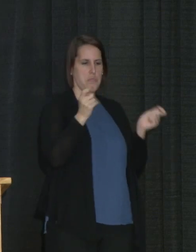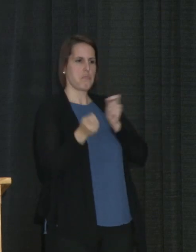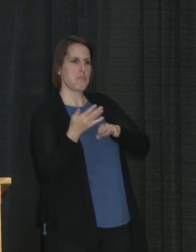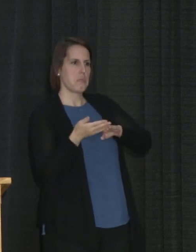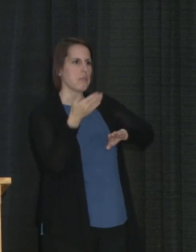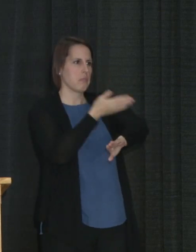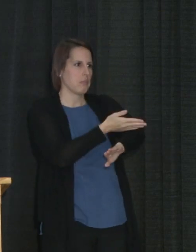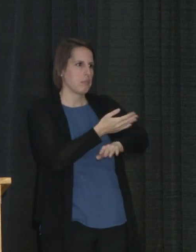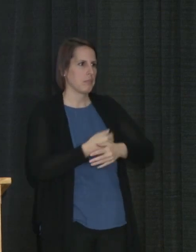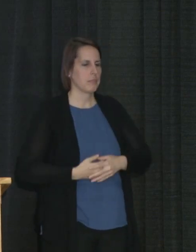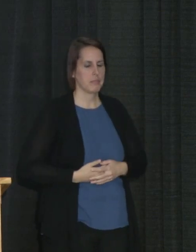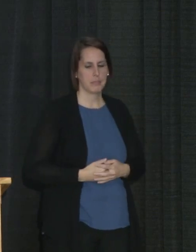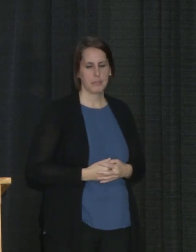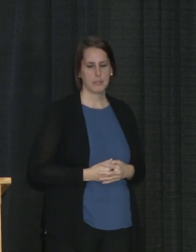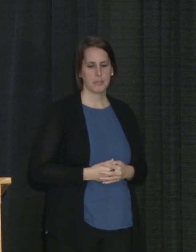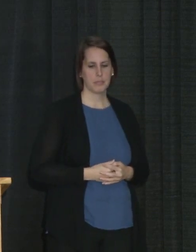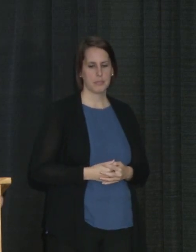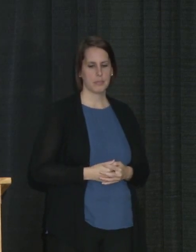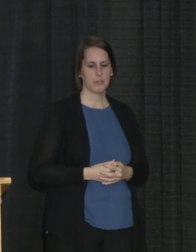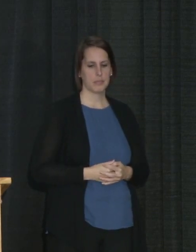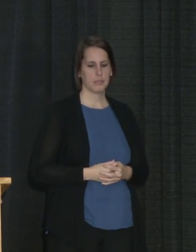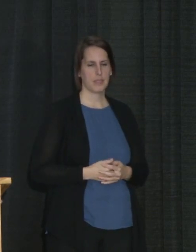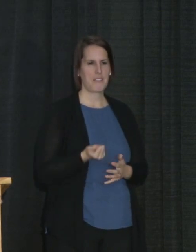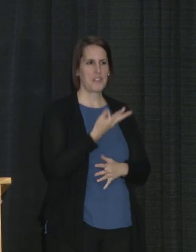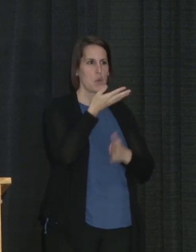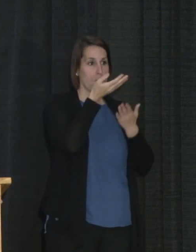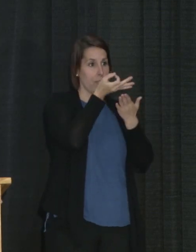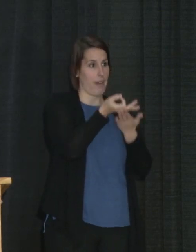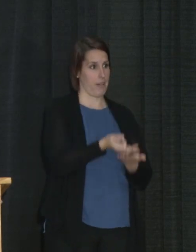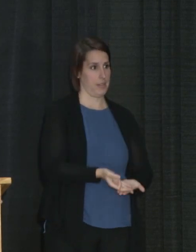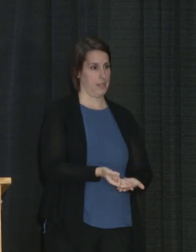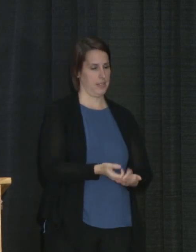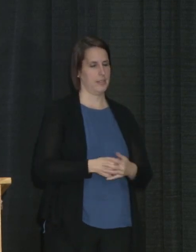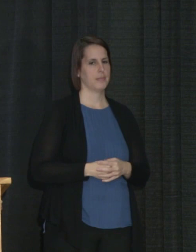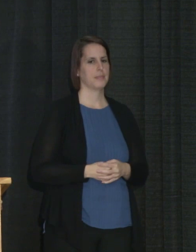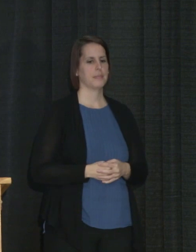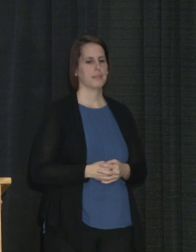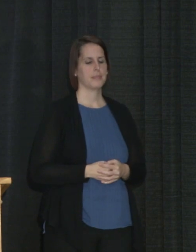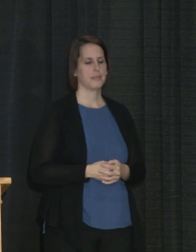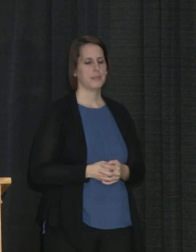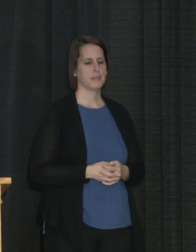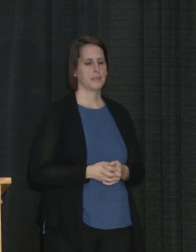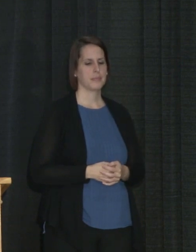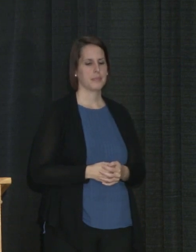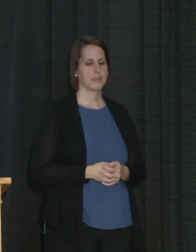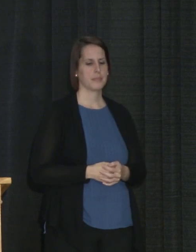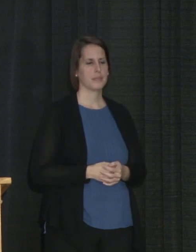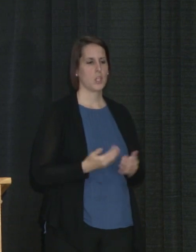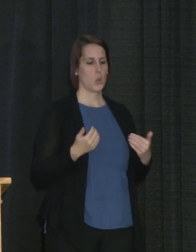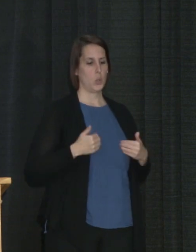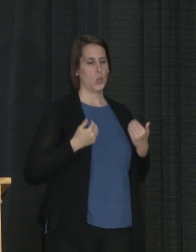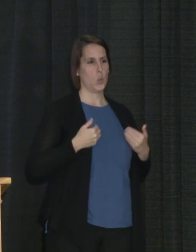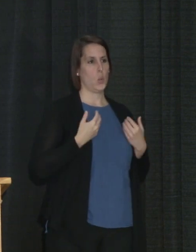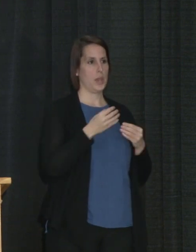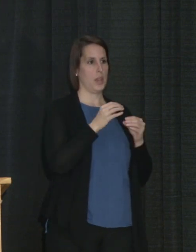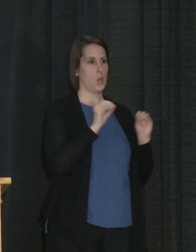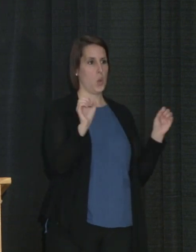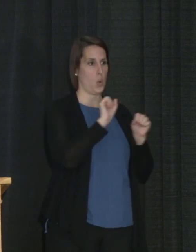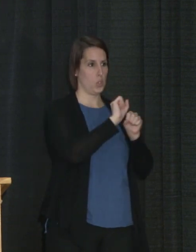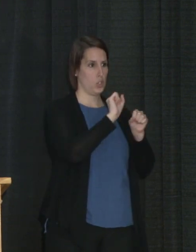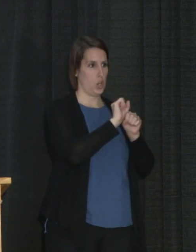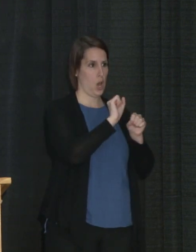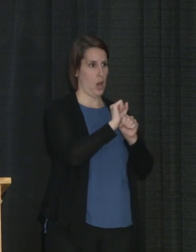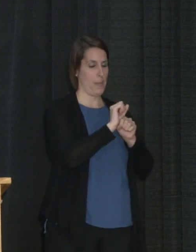past. Here are a few facts. Did you know that Nova Scotia has reduced youth unemployment better than